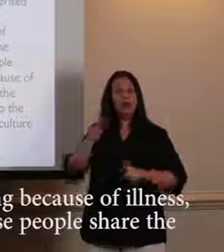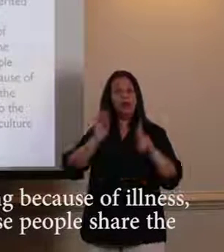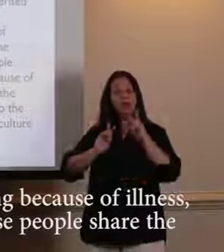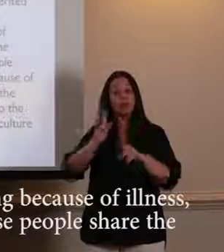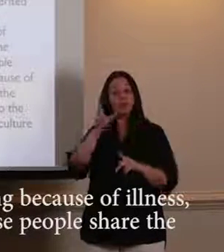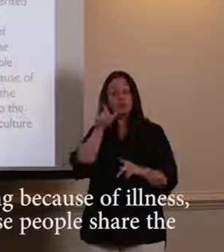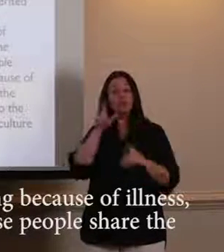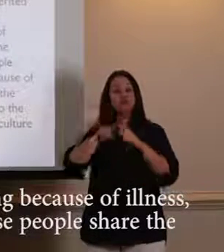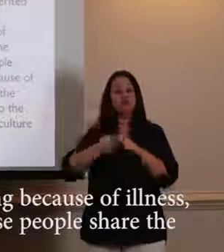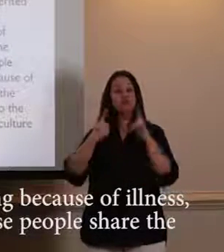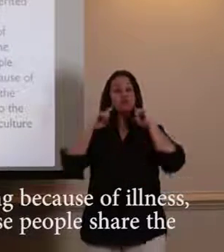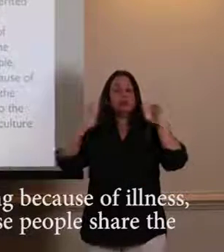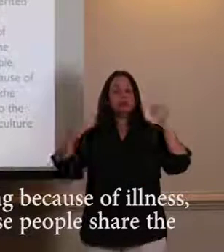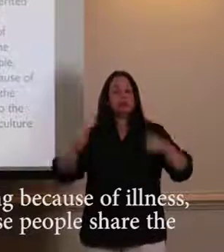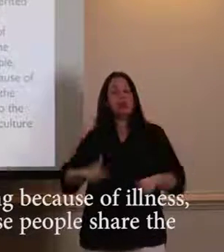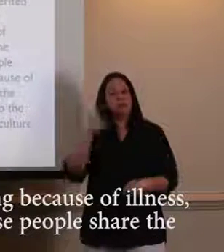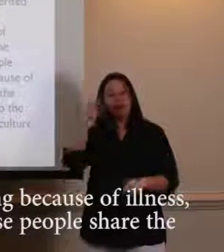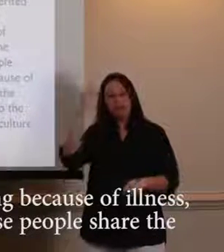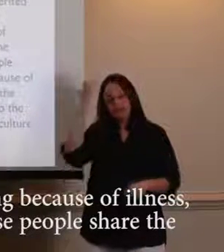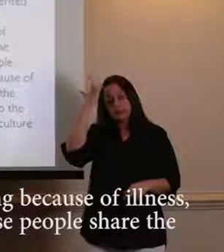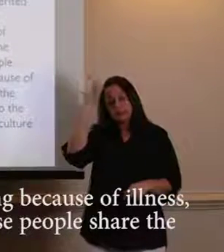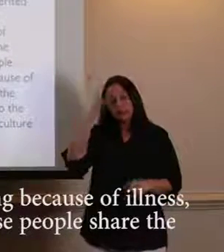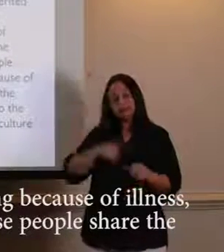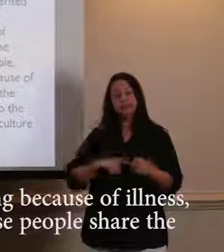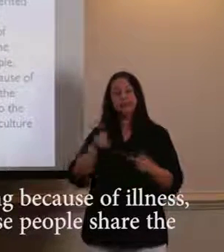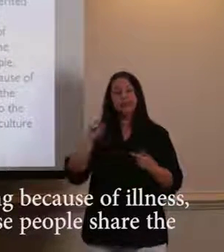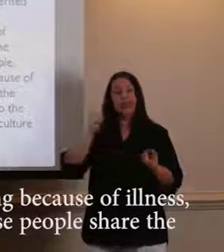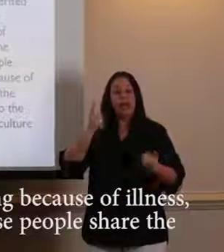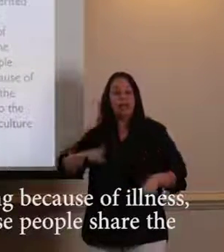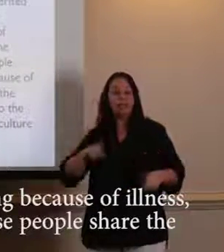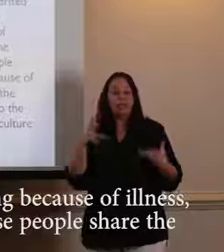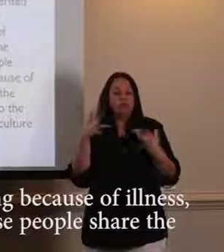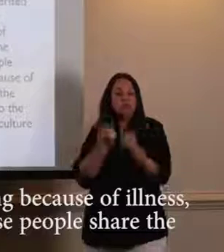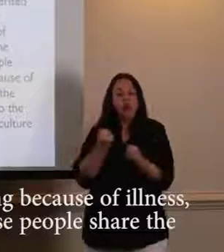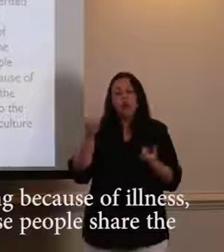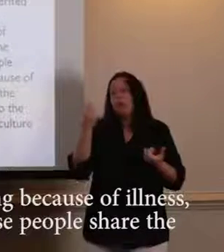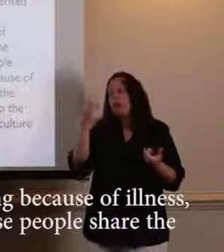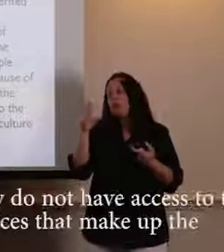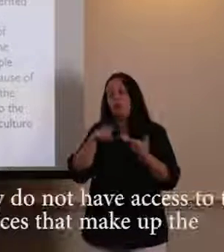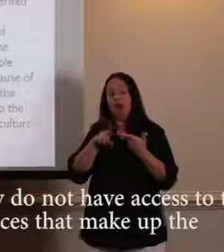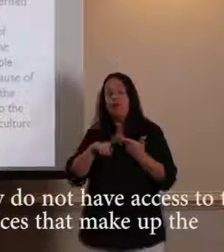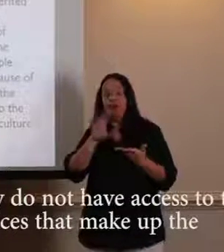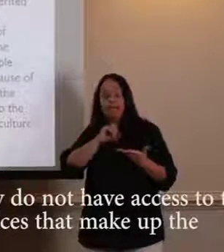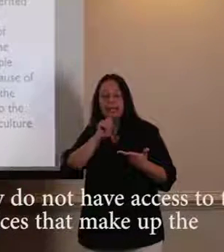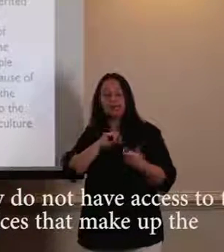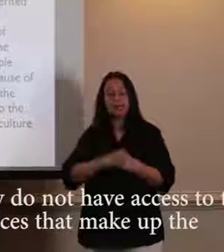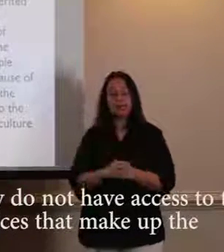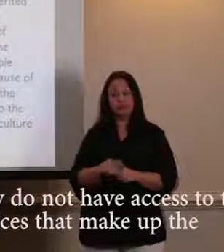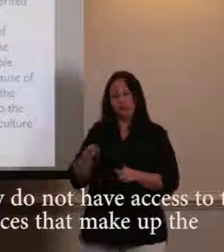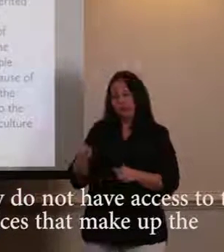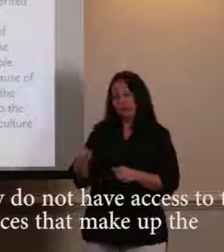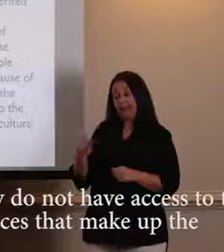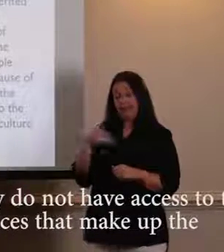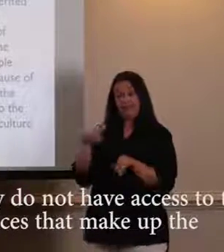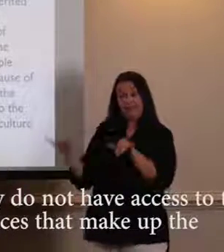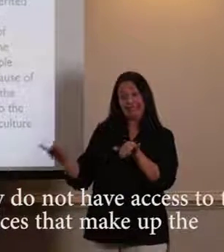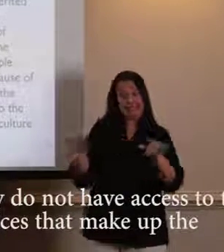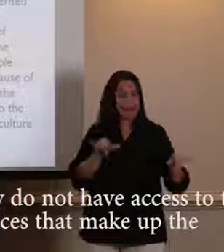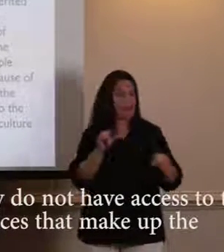their hearing because of illness, trauma, or age. Although these people share the condition of not hearing, they do not have